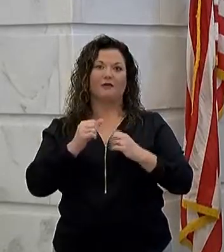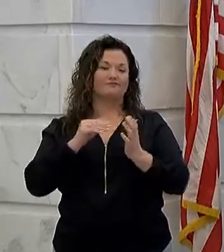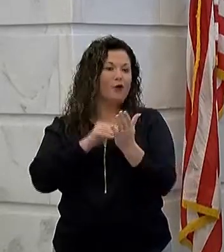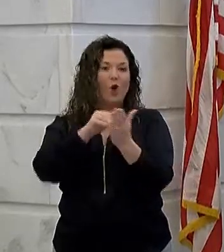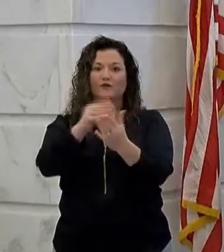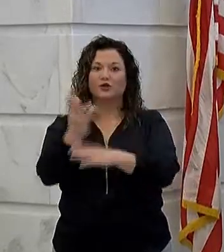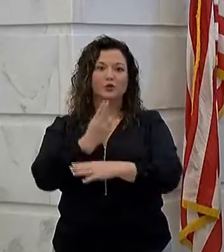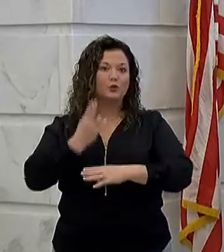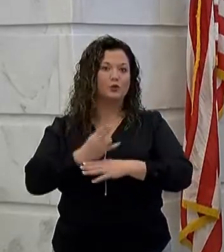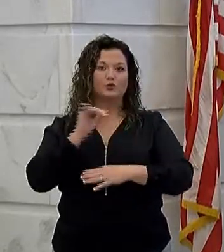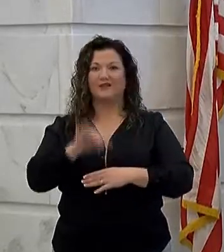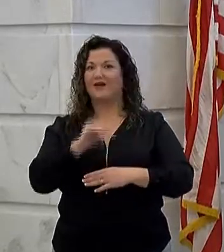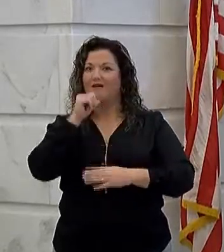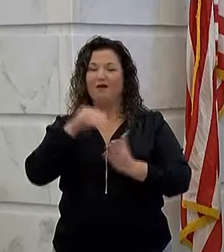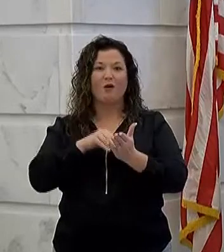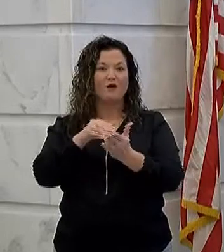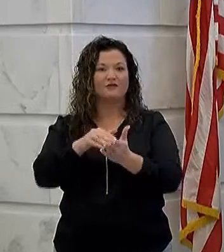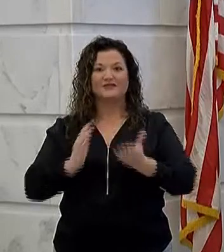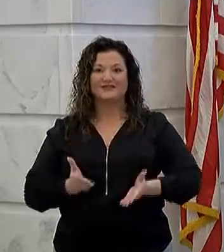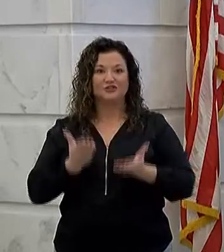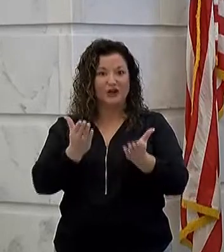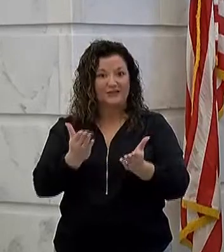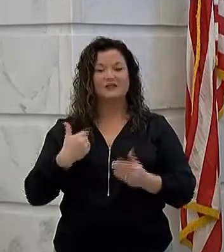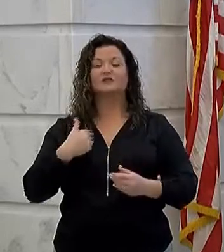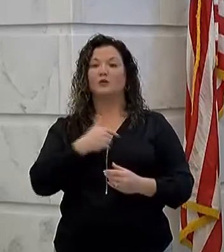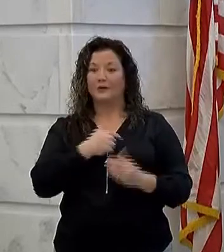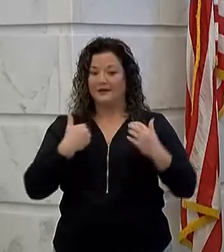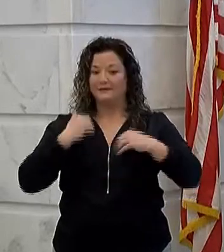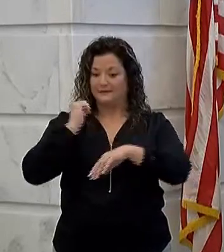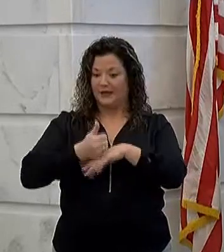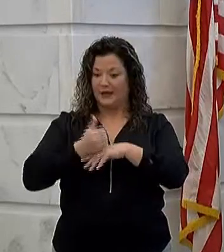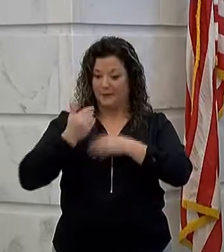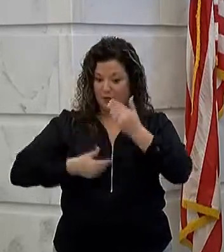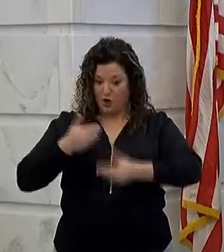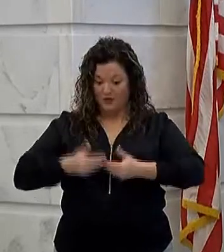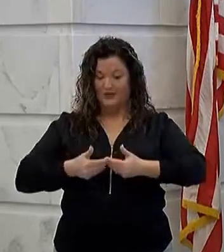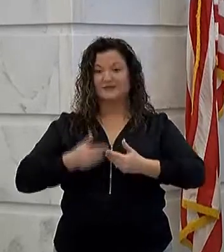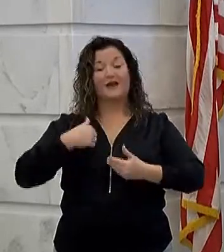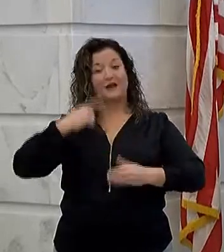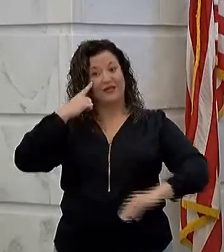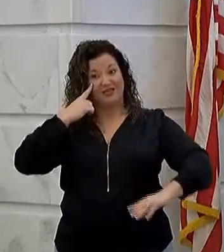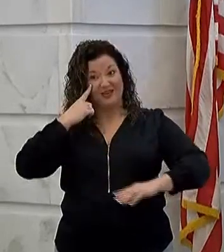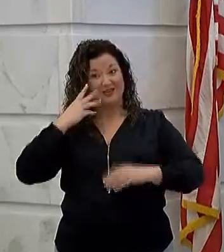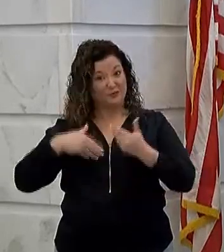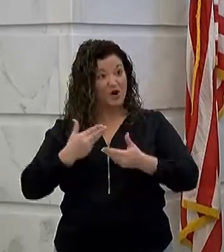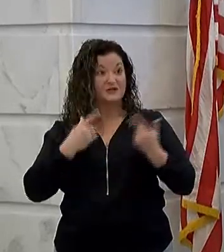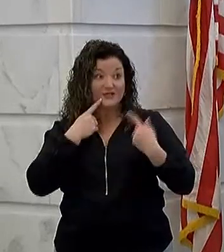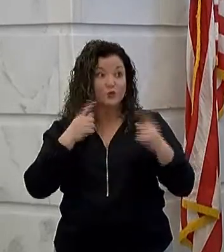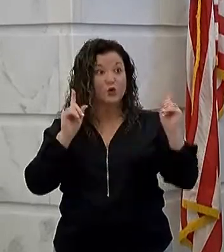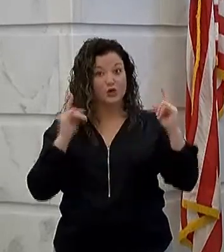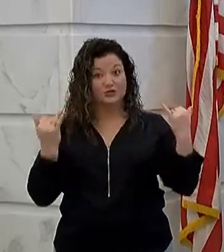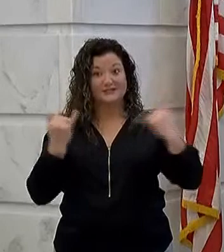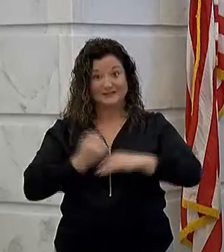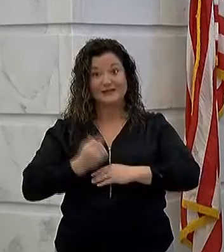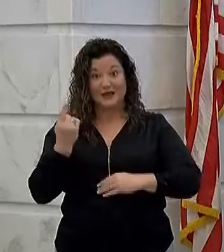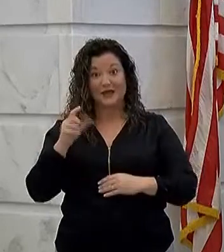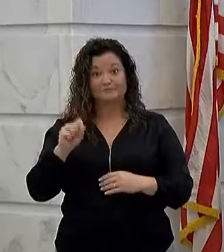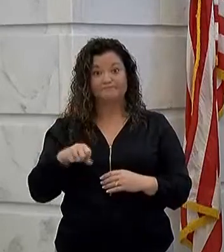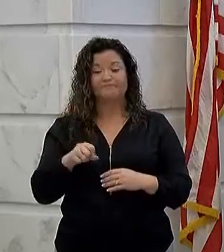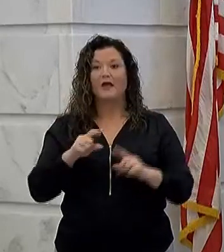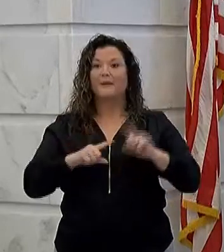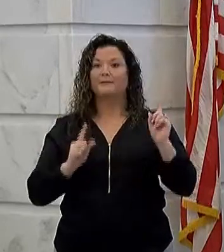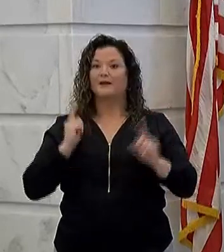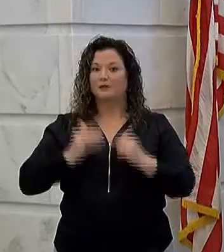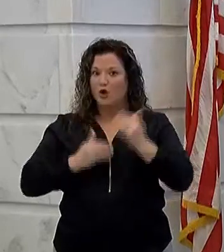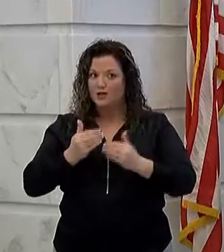utilized or even suggested. And so we had a process in place. I think the process worked today, but I would have said the